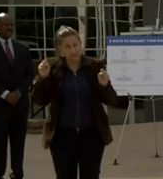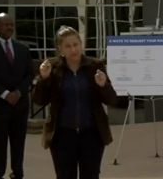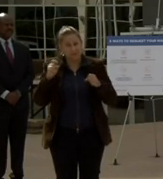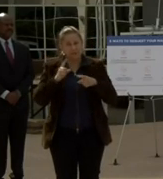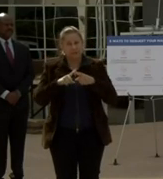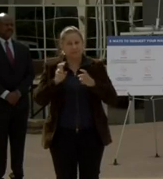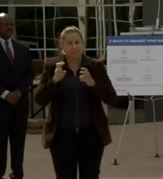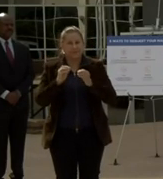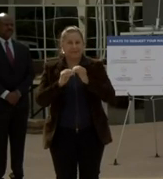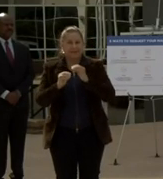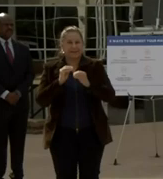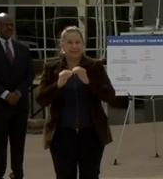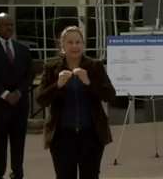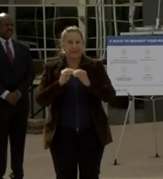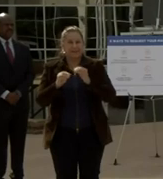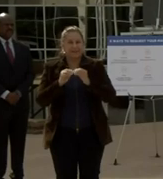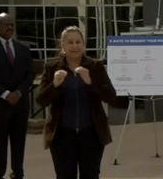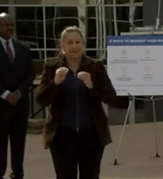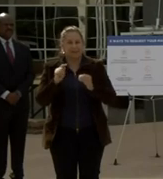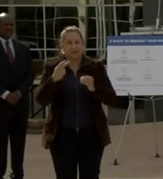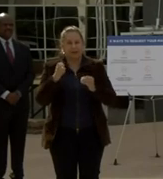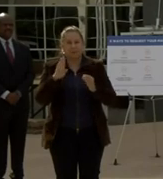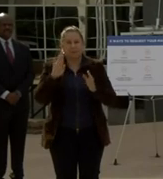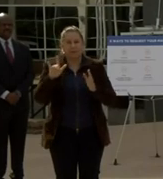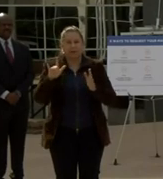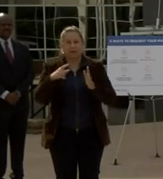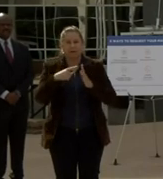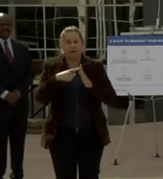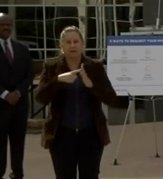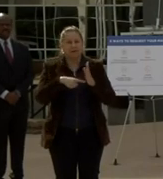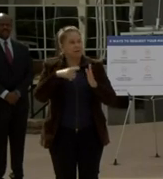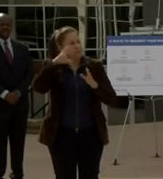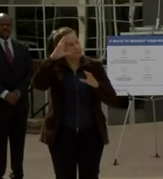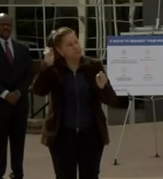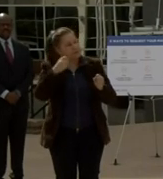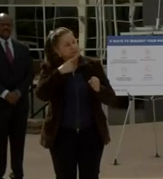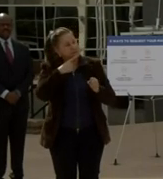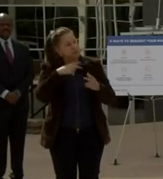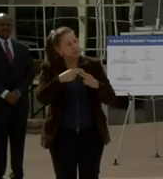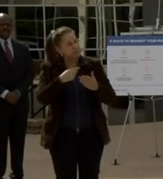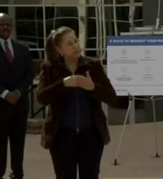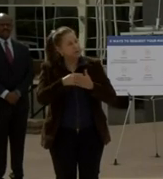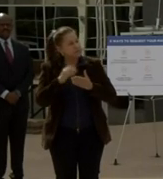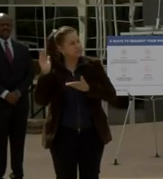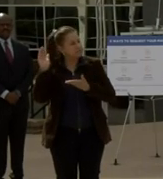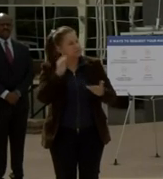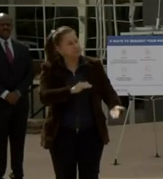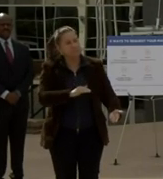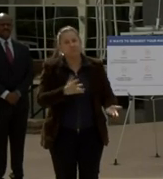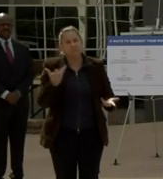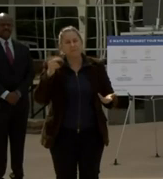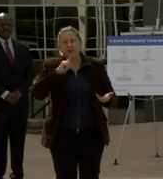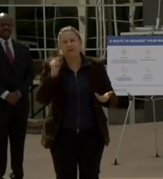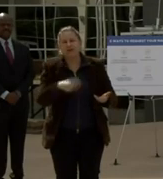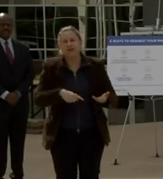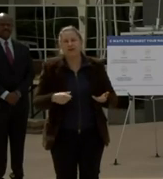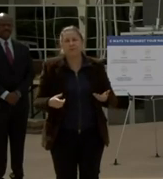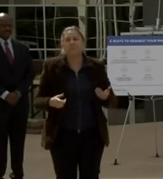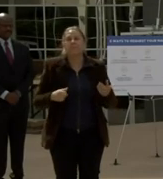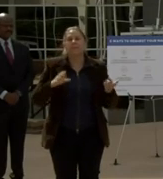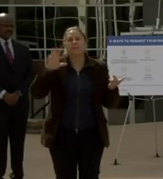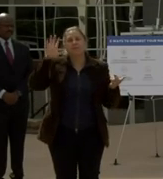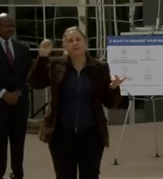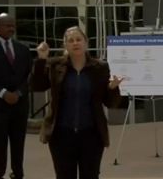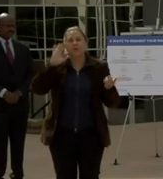What was his reaction to that comment? His reaction was that he was going to look into what happened.